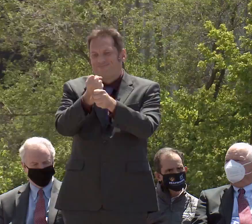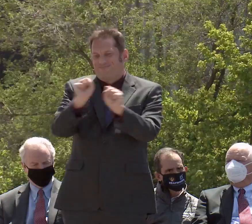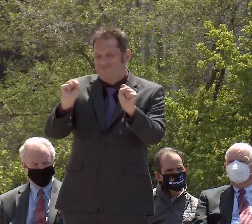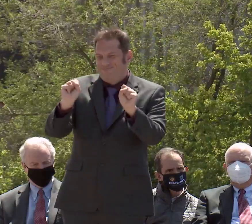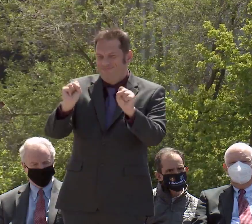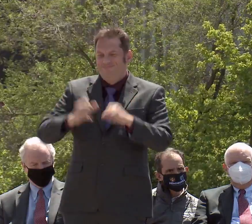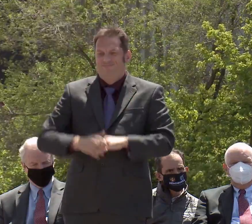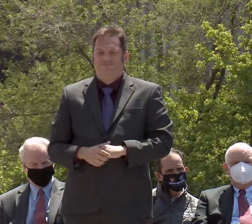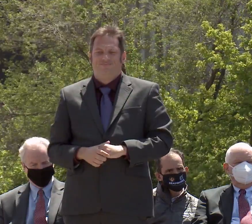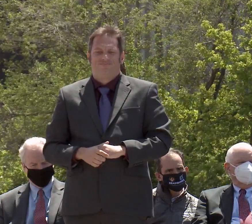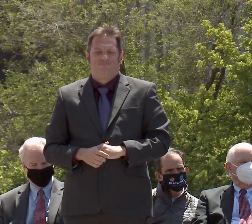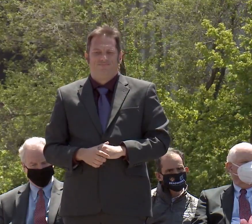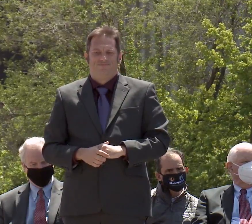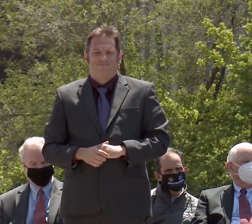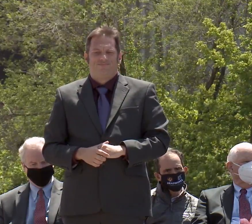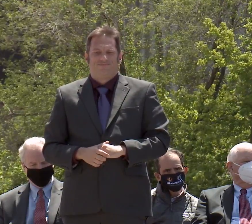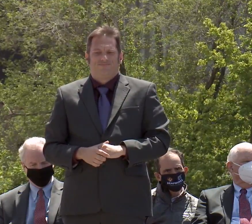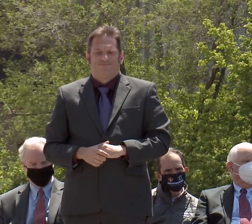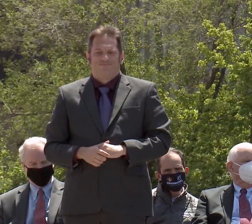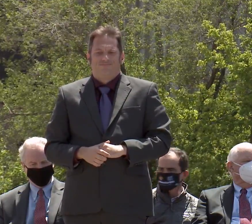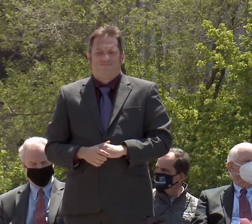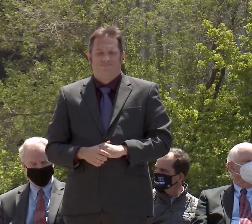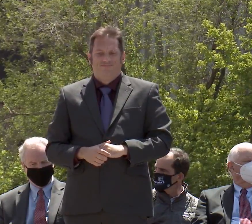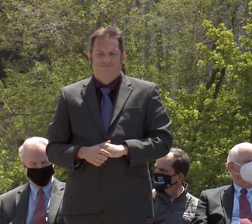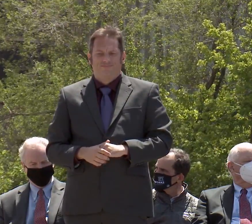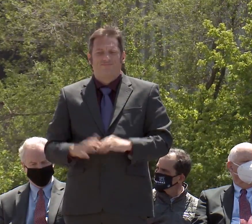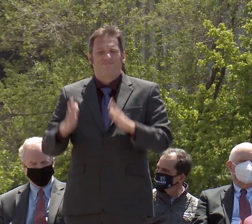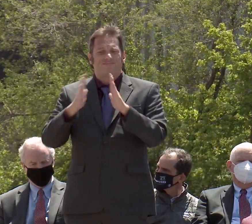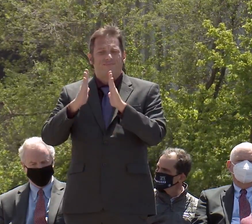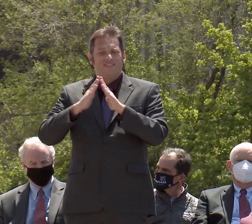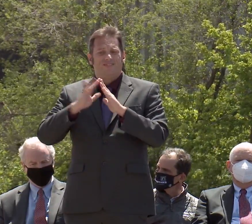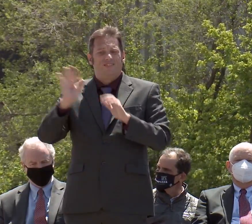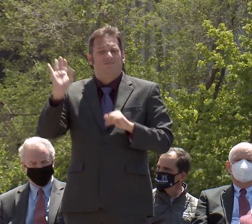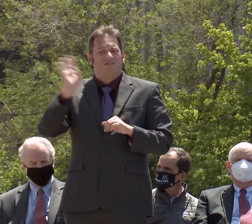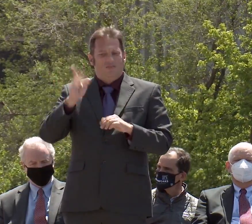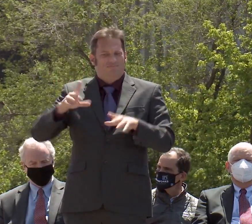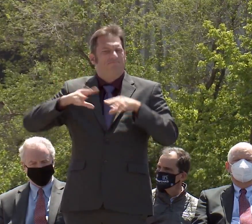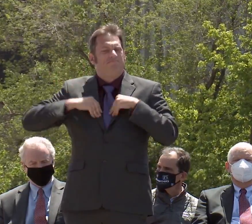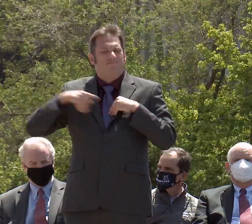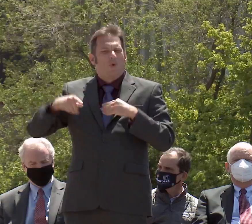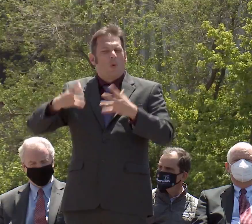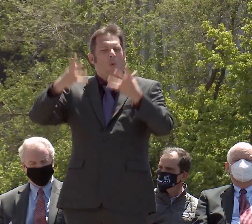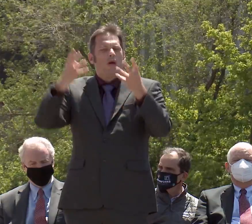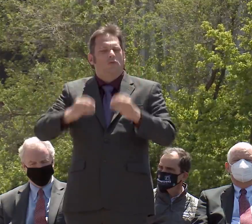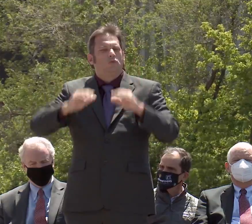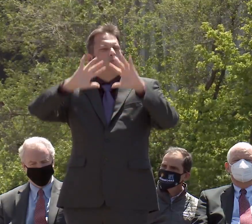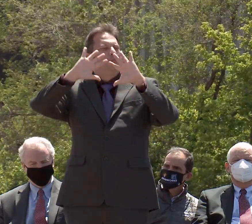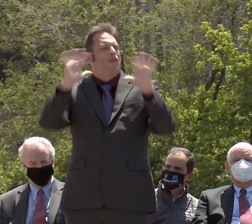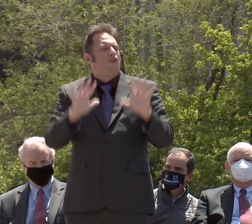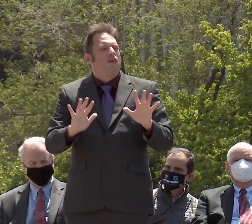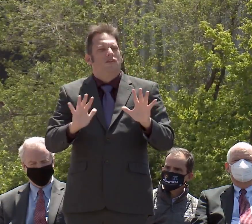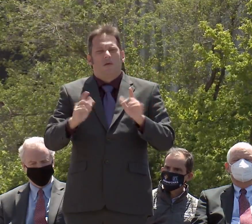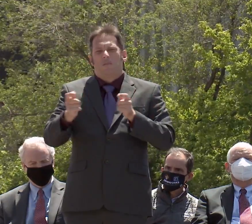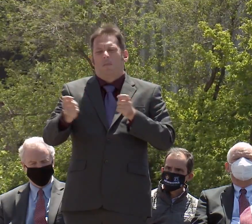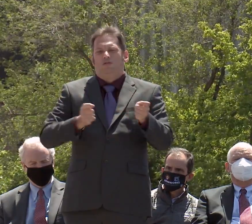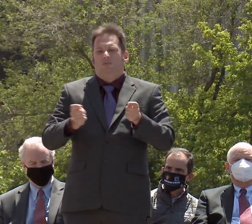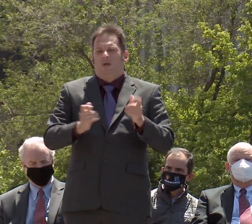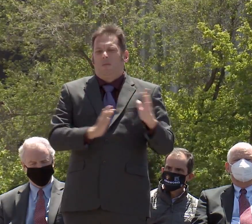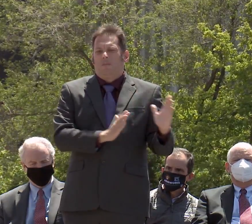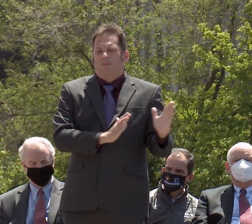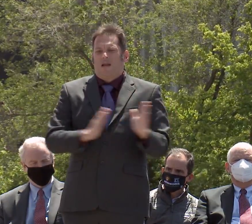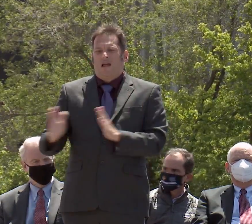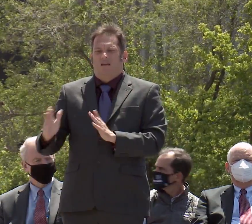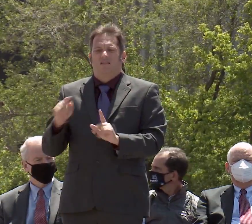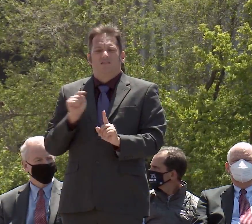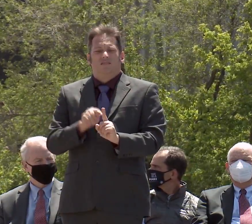a comprehensive wet weather management plan with a primary focus of eliminating sanitary sewer overflows. As a part